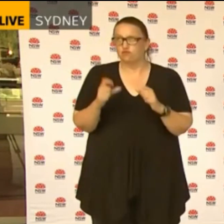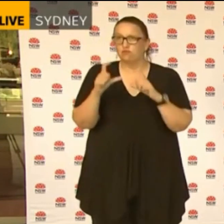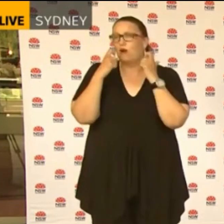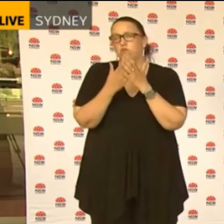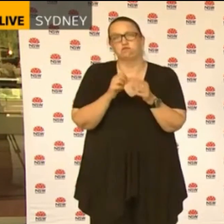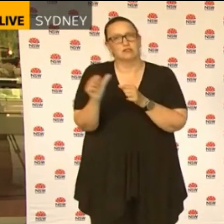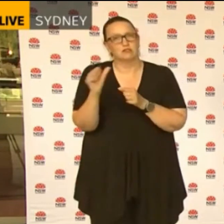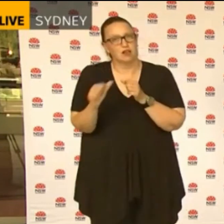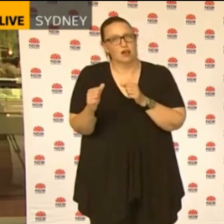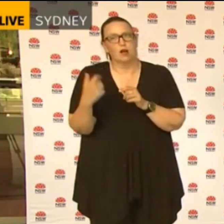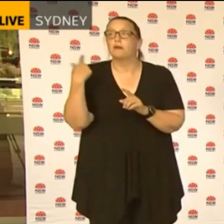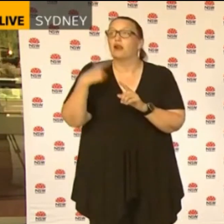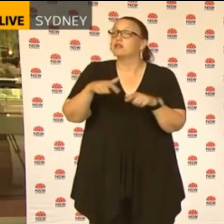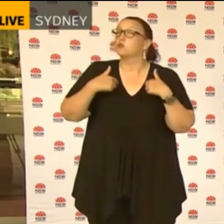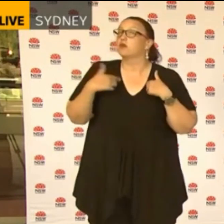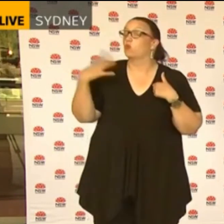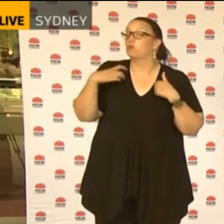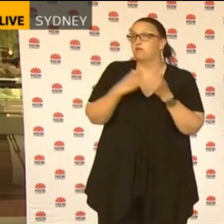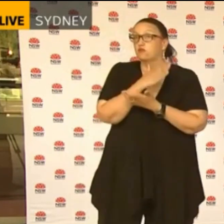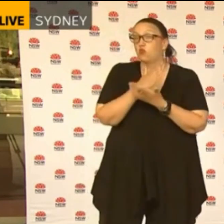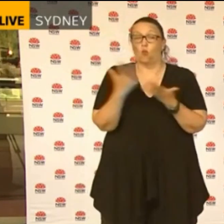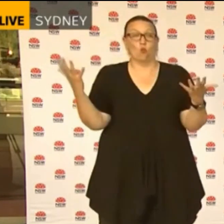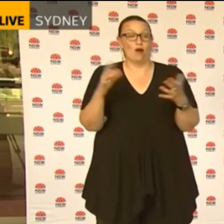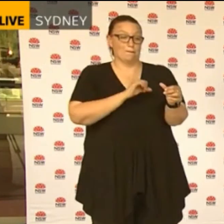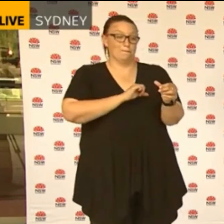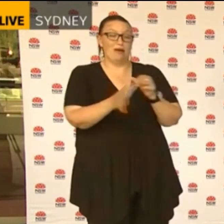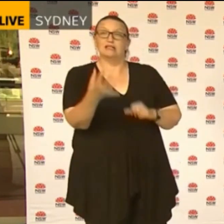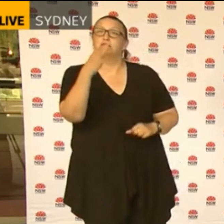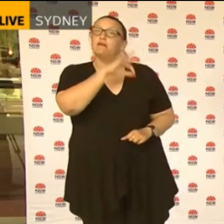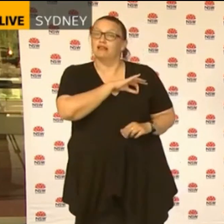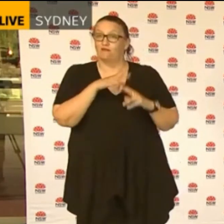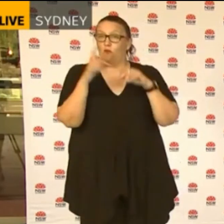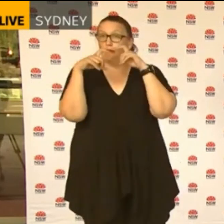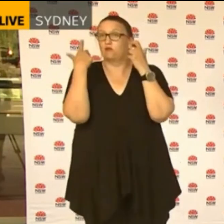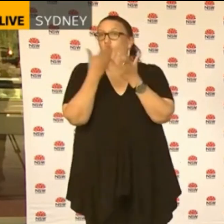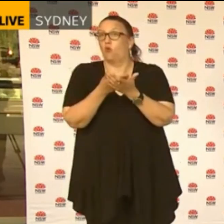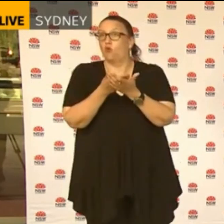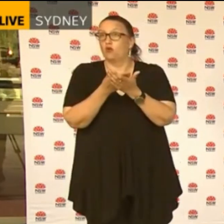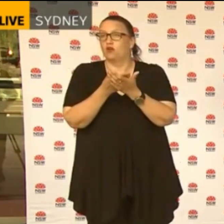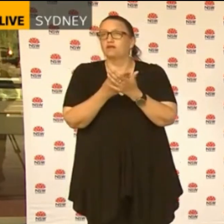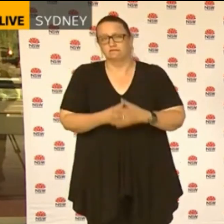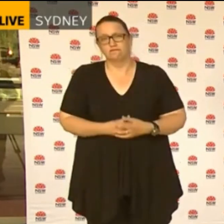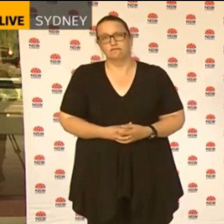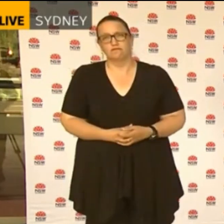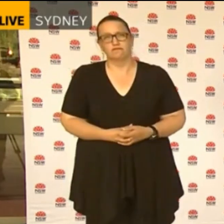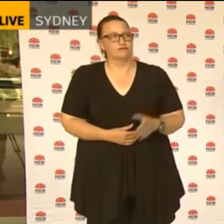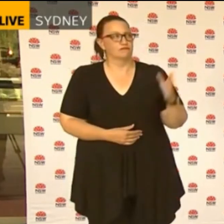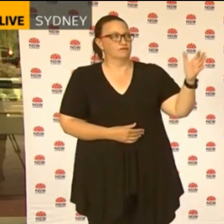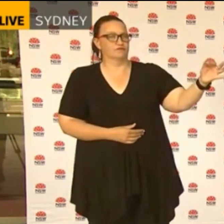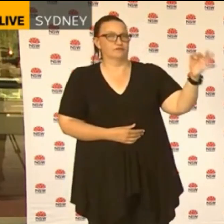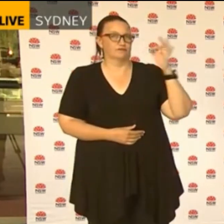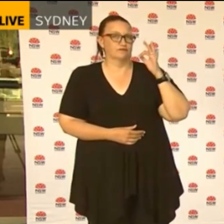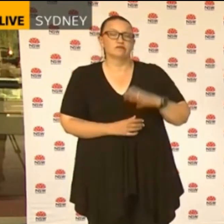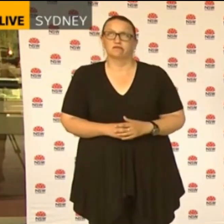continue to look at where we get the greatest benefit from mask wearing and make sure the community is advised about that. Just in relation to these